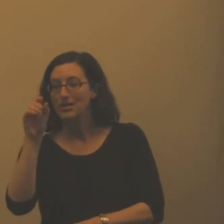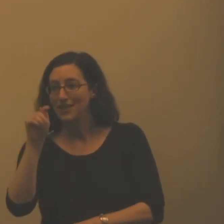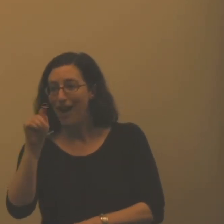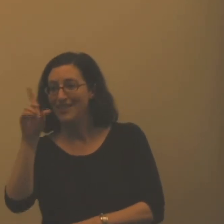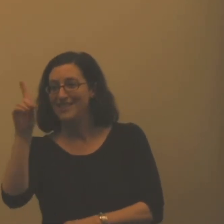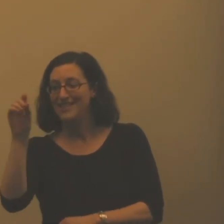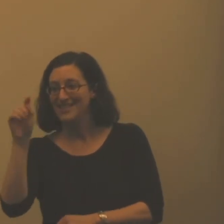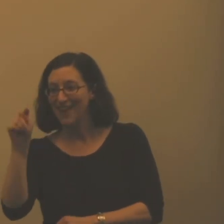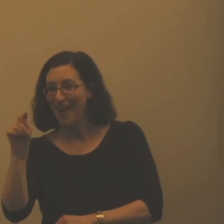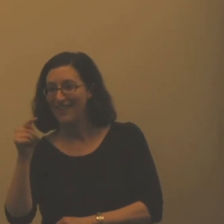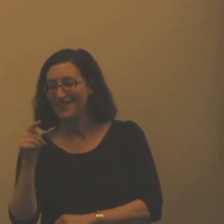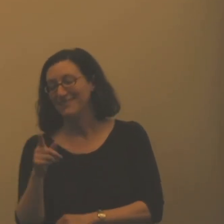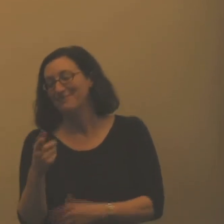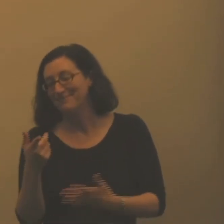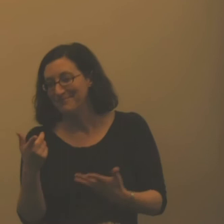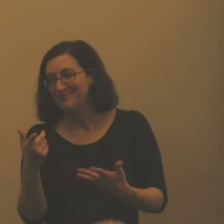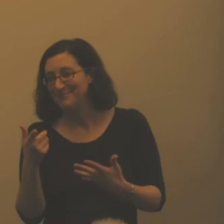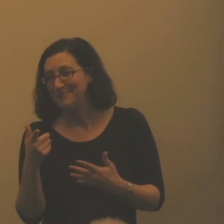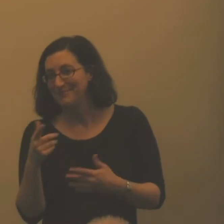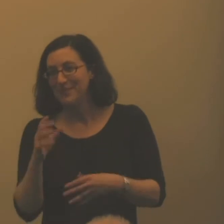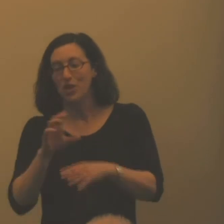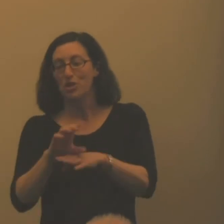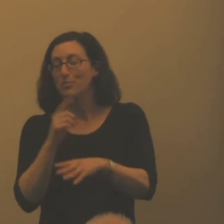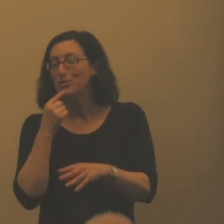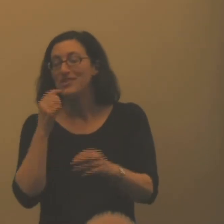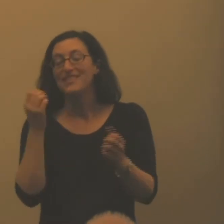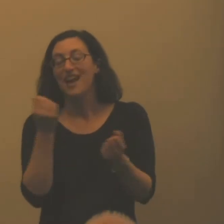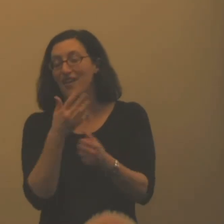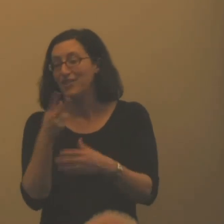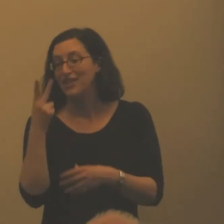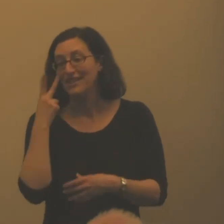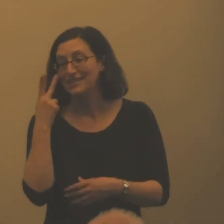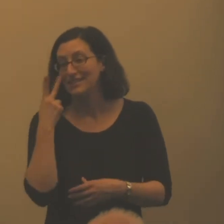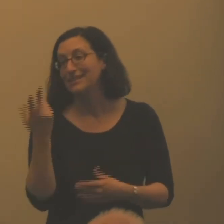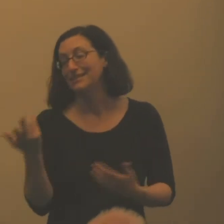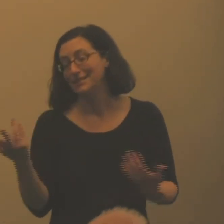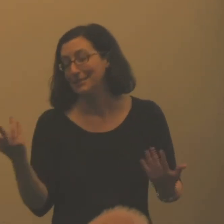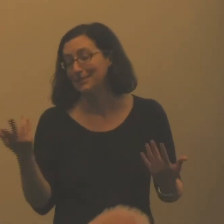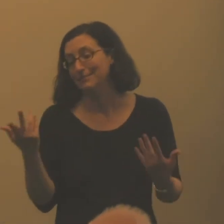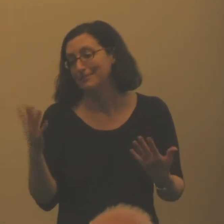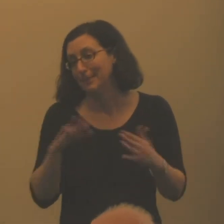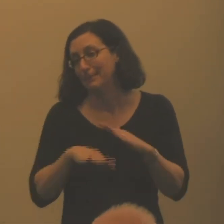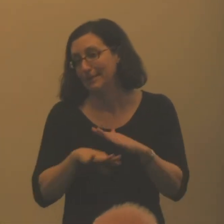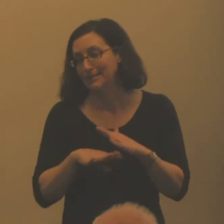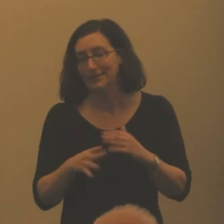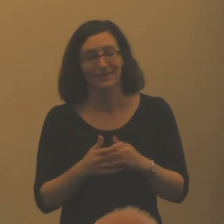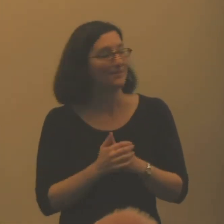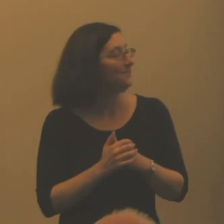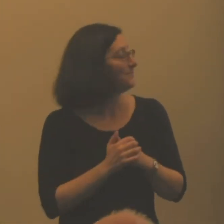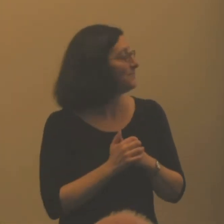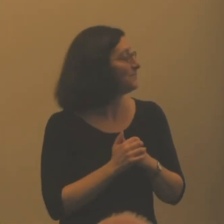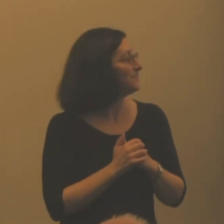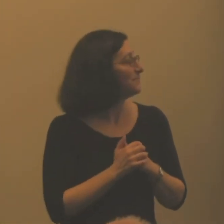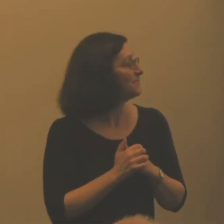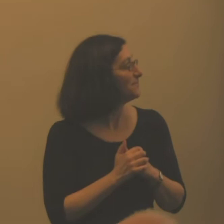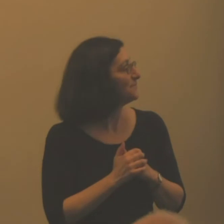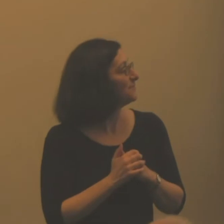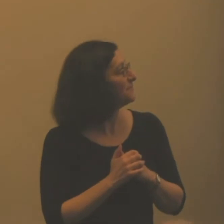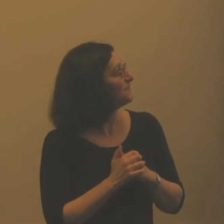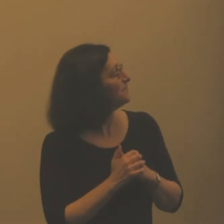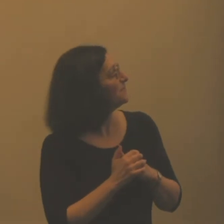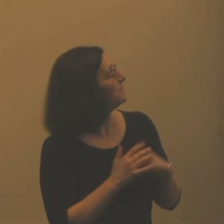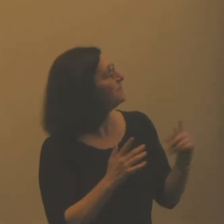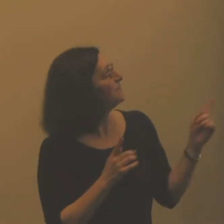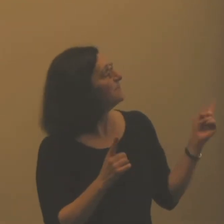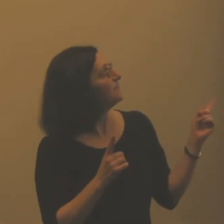2 blank. and I'm going to also find a labeled graphic, which will be really Lack nice. of brains hinders research blank. Braindom